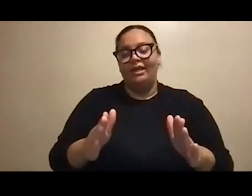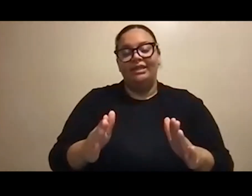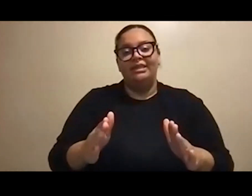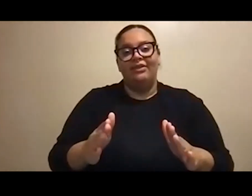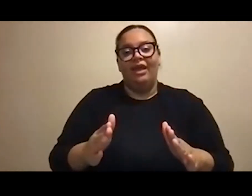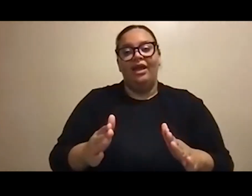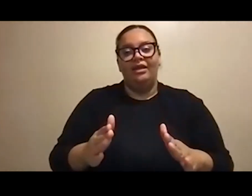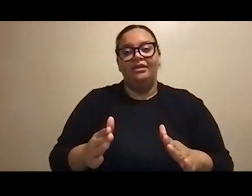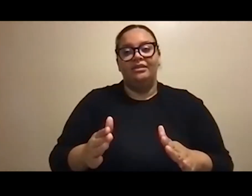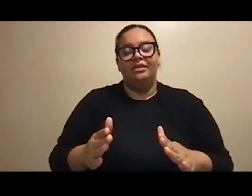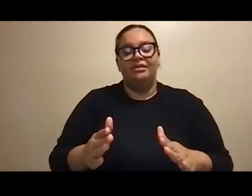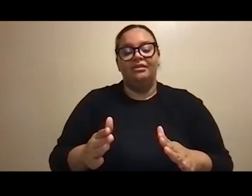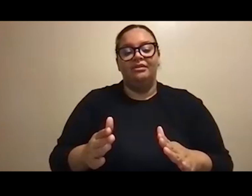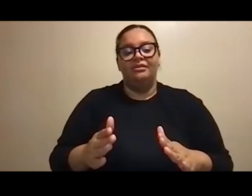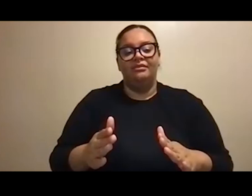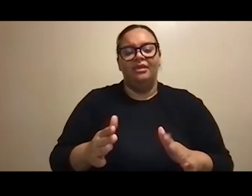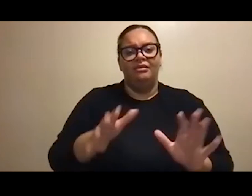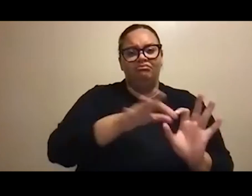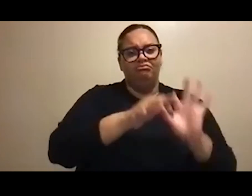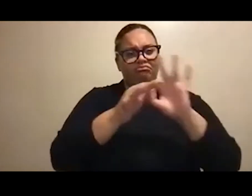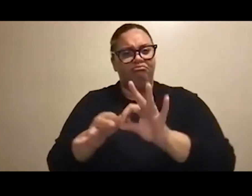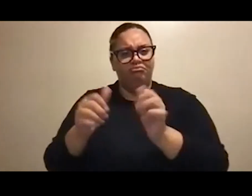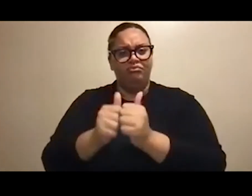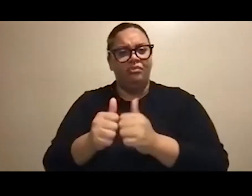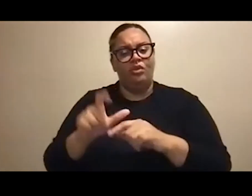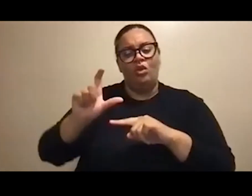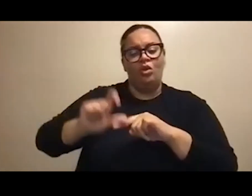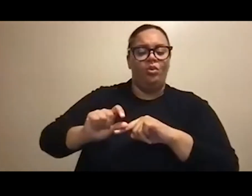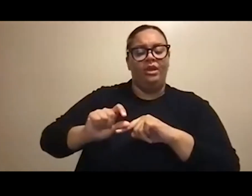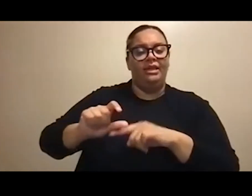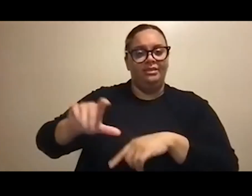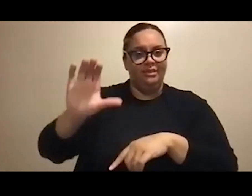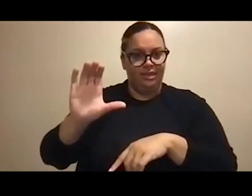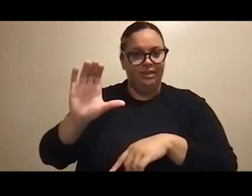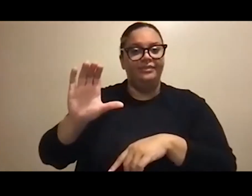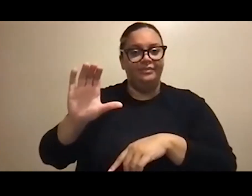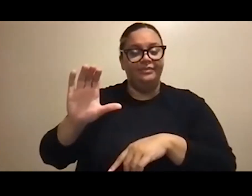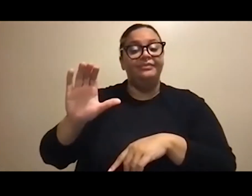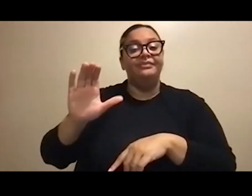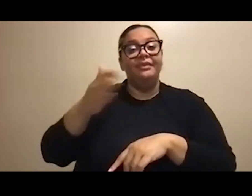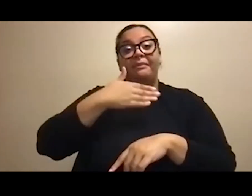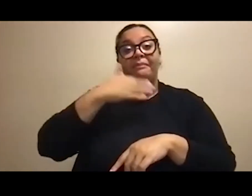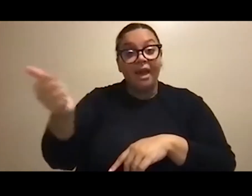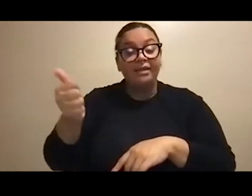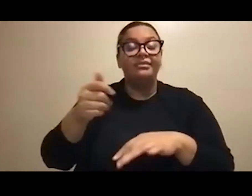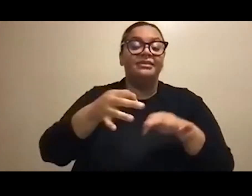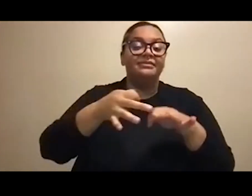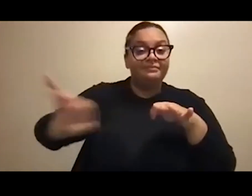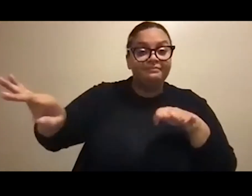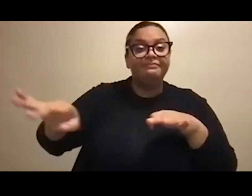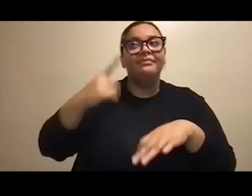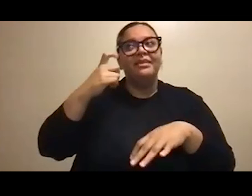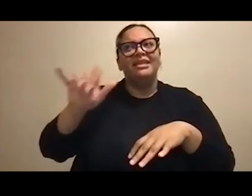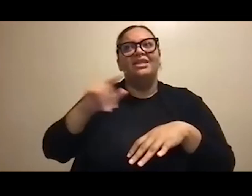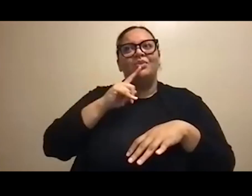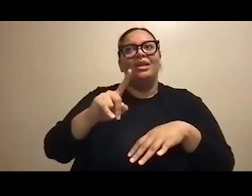the lowercase c values and beliefs. Now, the best statement, that can be a little abstract.